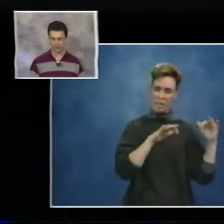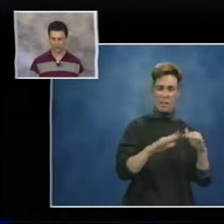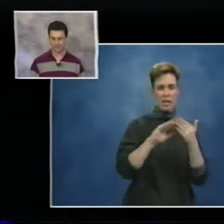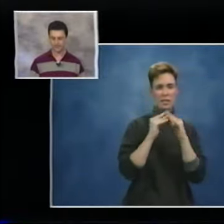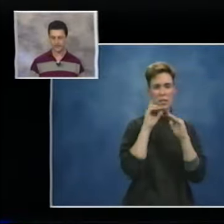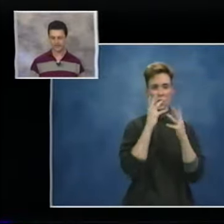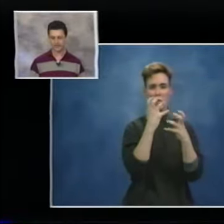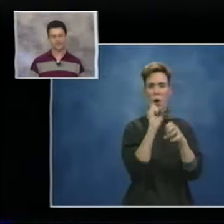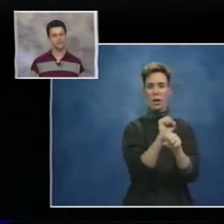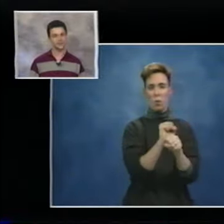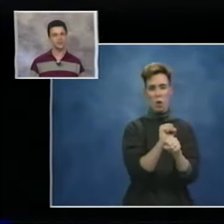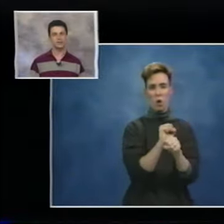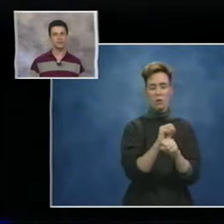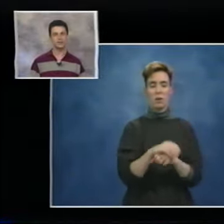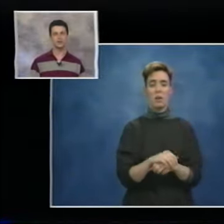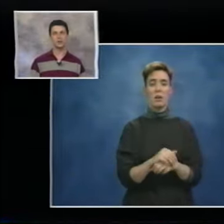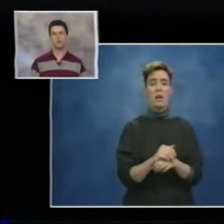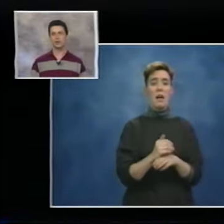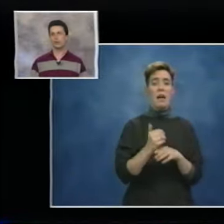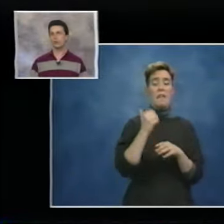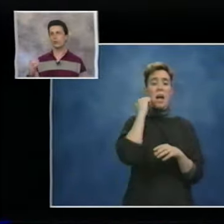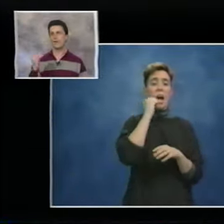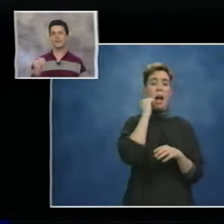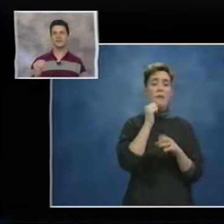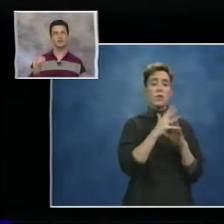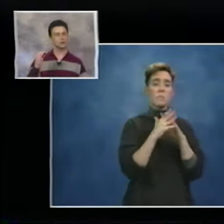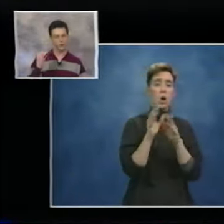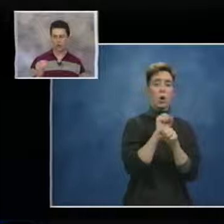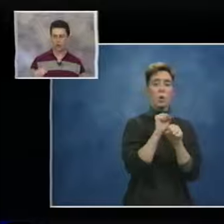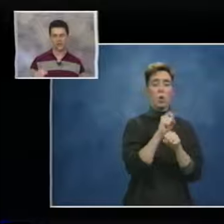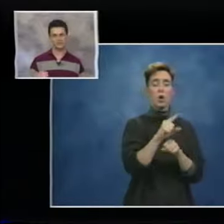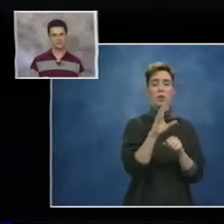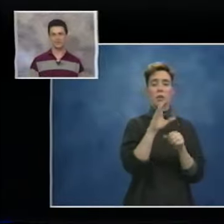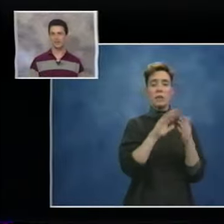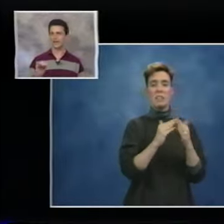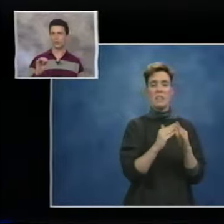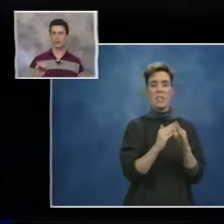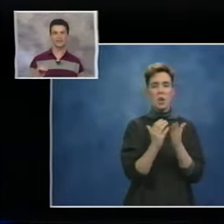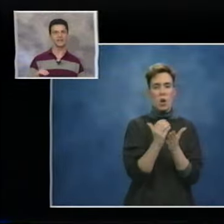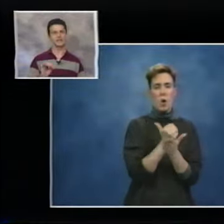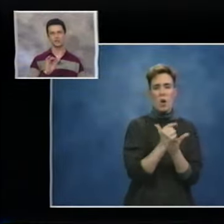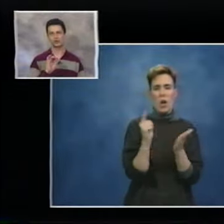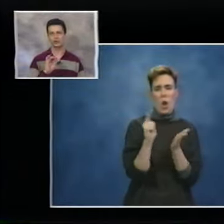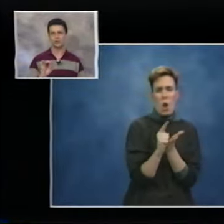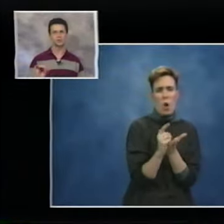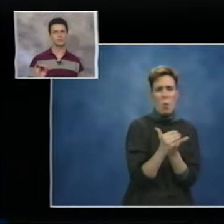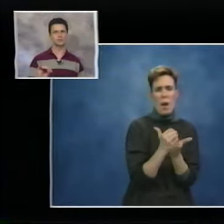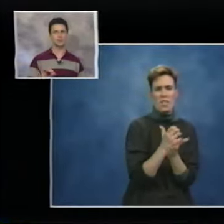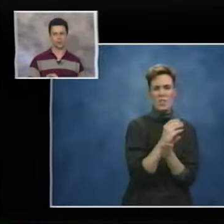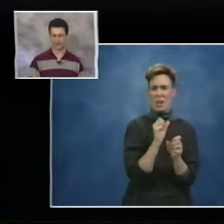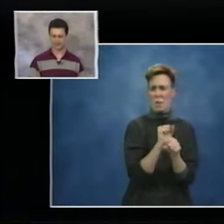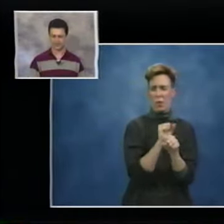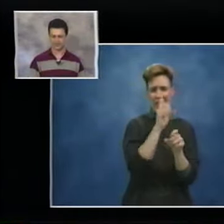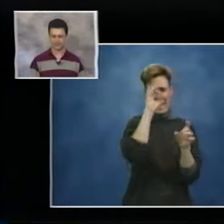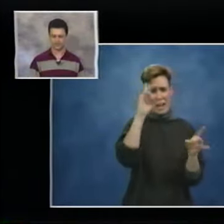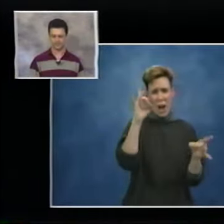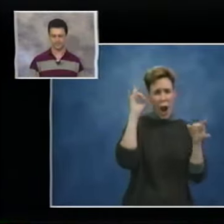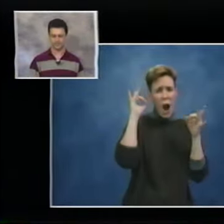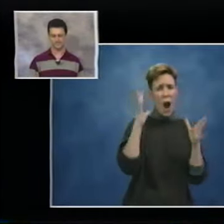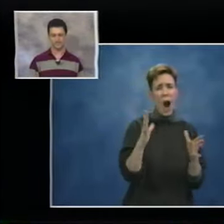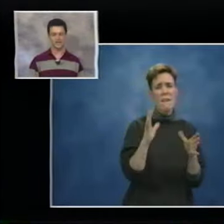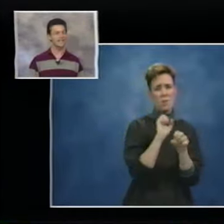American worker in the city were making low wages and working in atrocious working